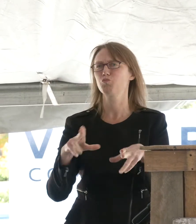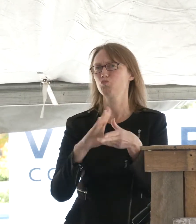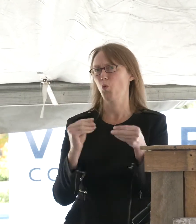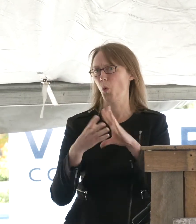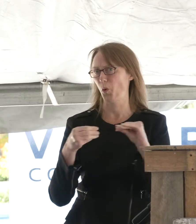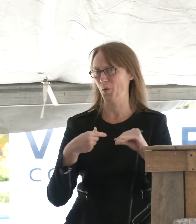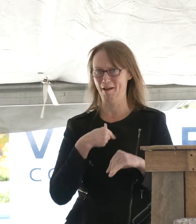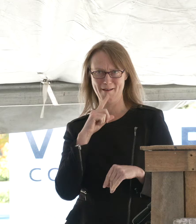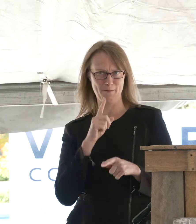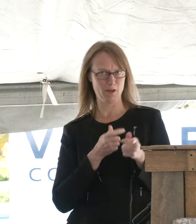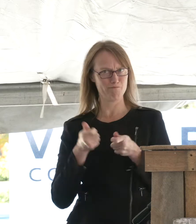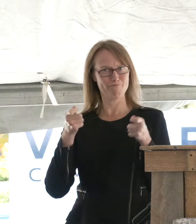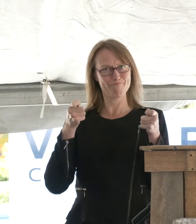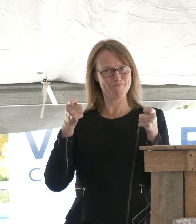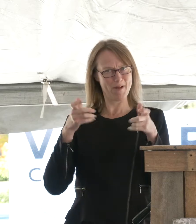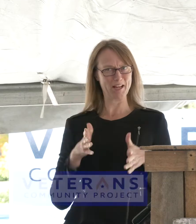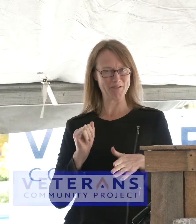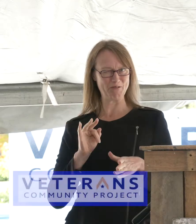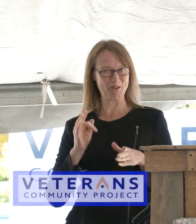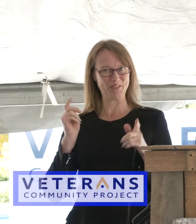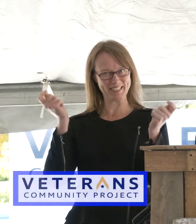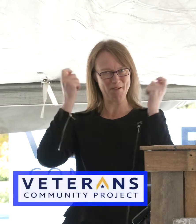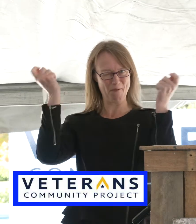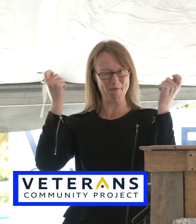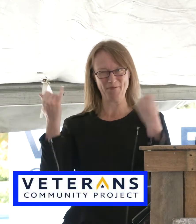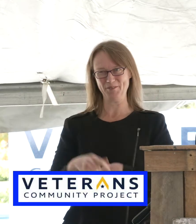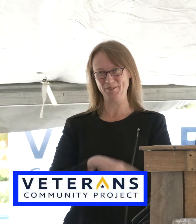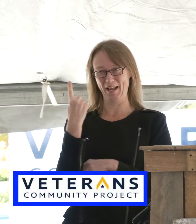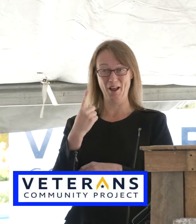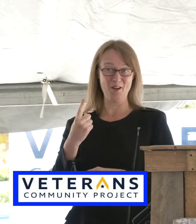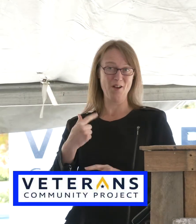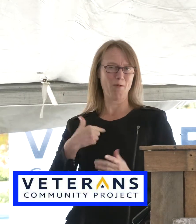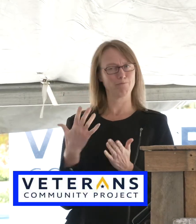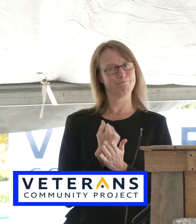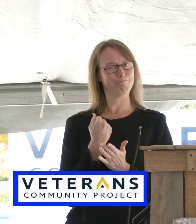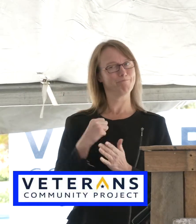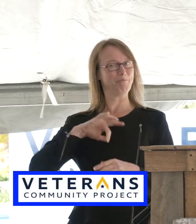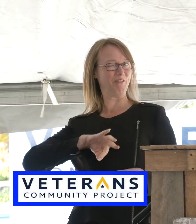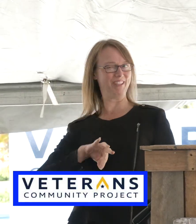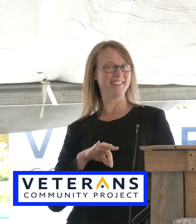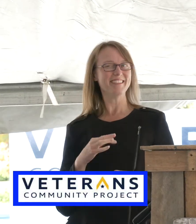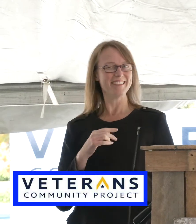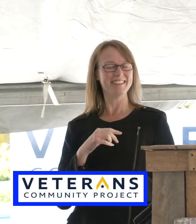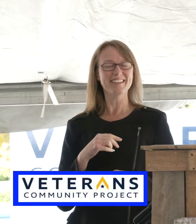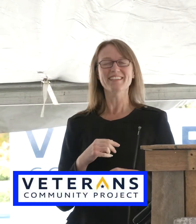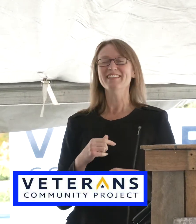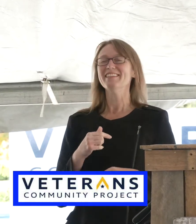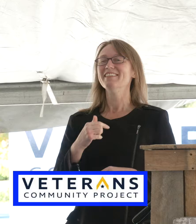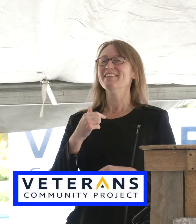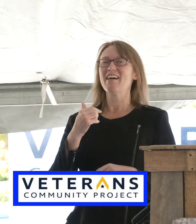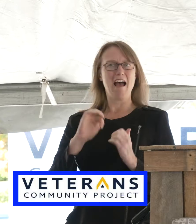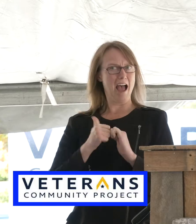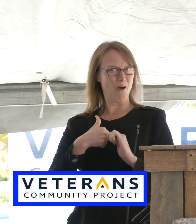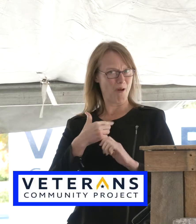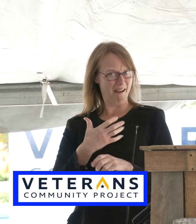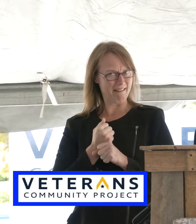of ceremonies today, so I'm going to start with a personal privilege. I'm going to tell you a story of how I ended up in this